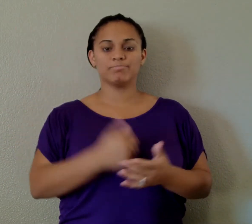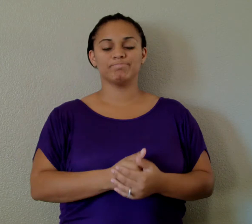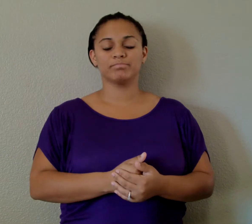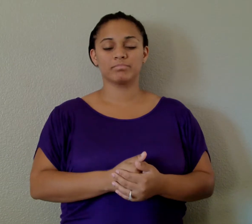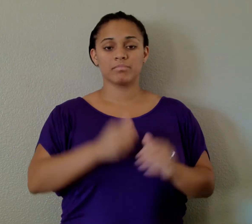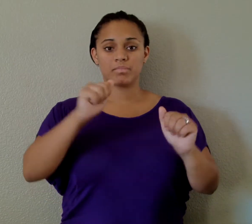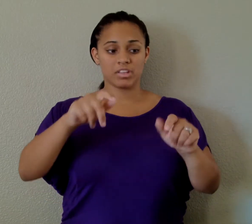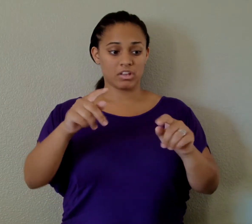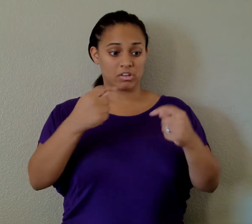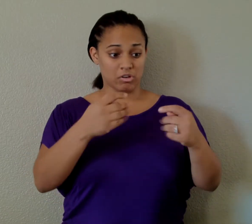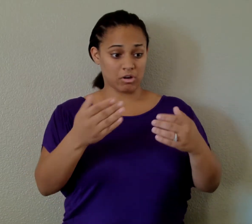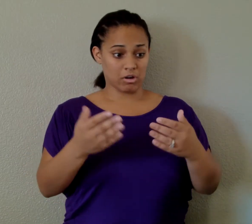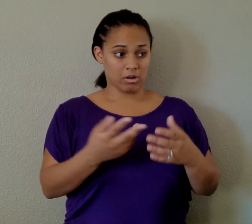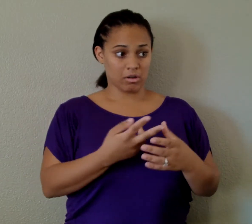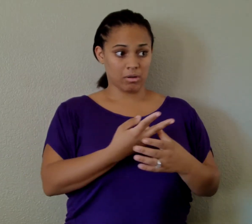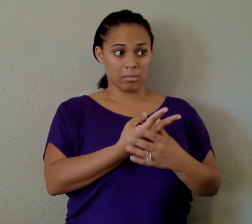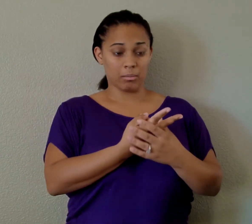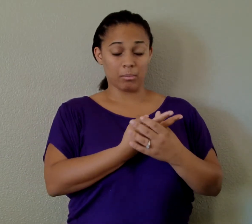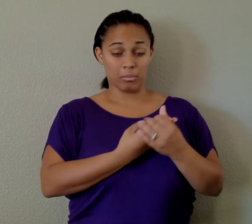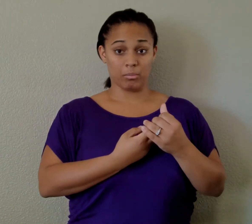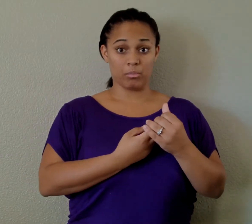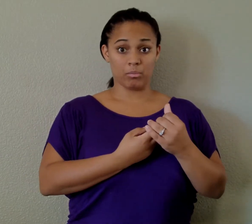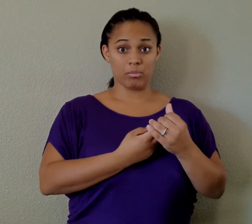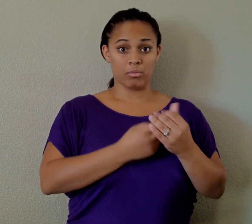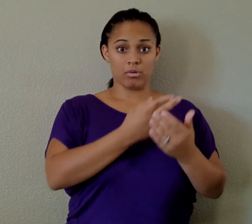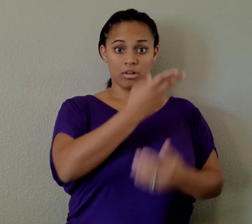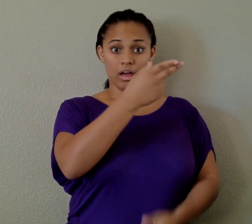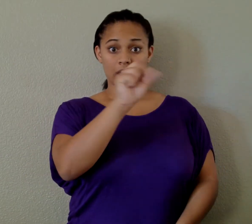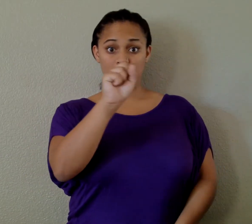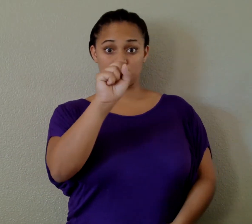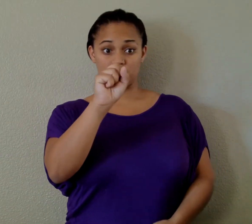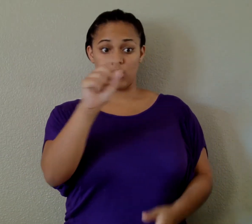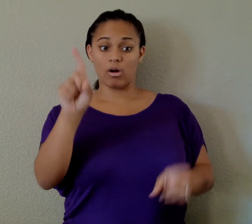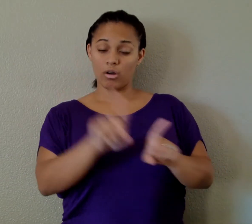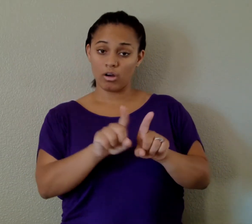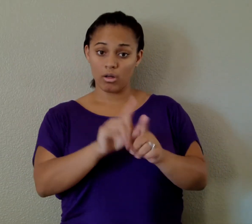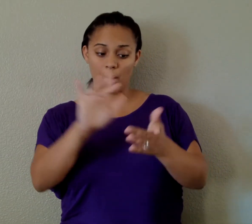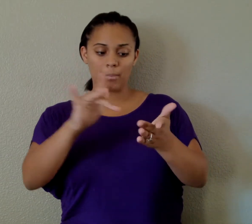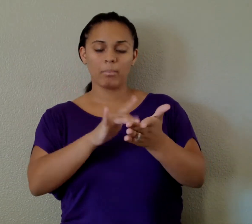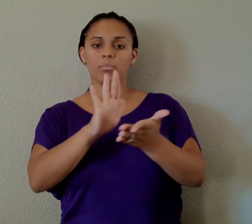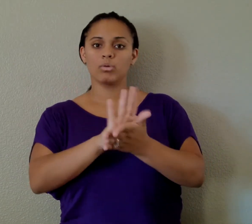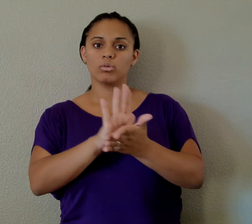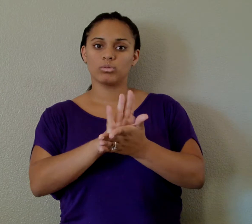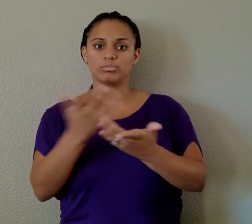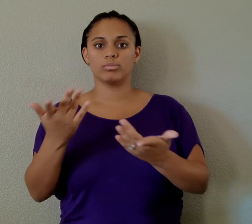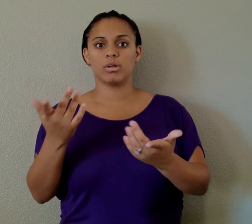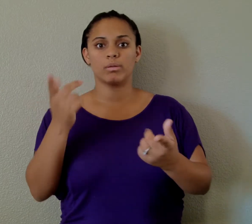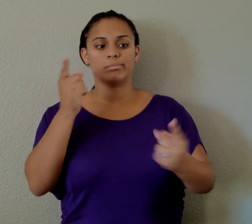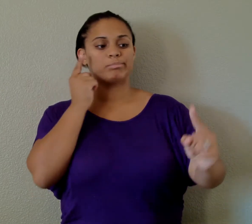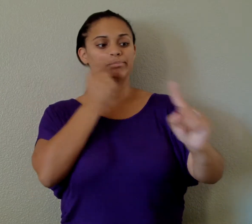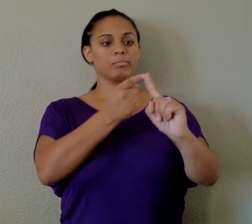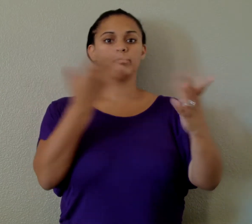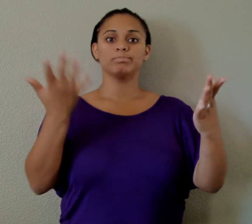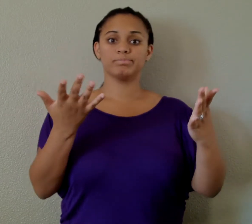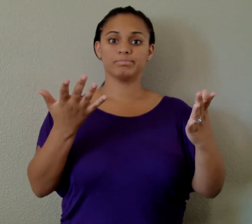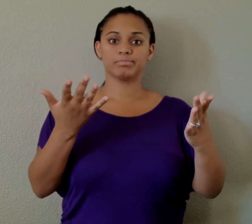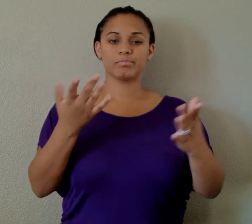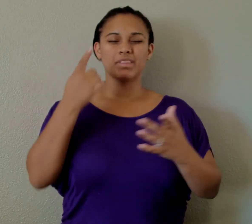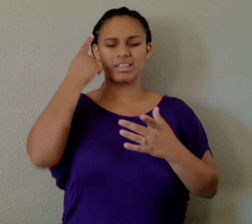school or middle school students. The key is to think about your reading and writing assignments as something